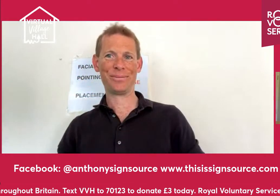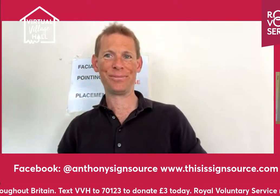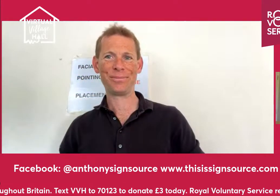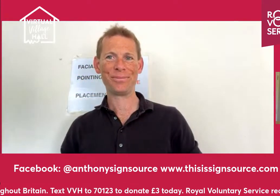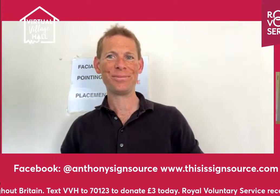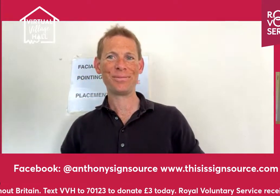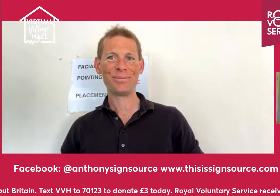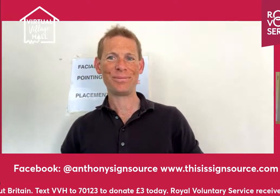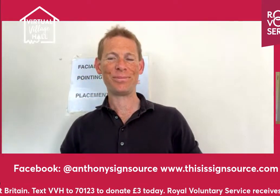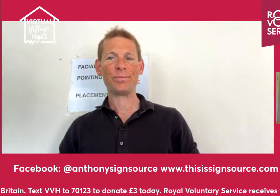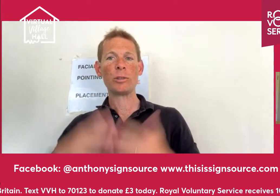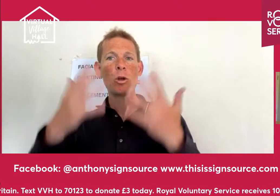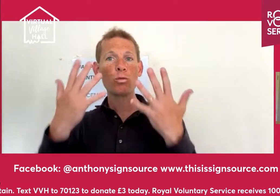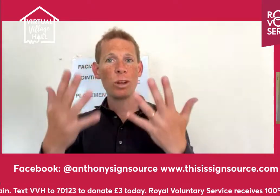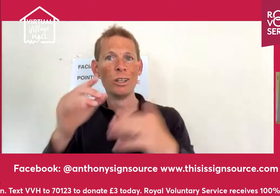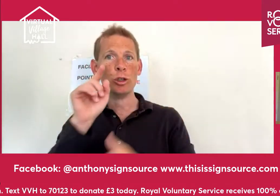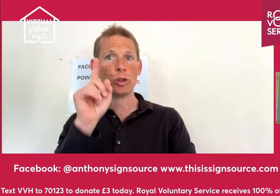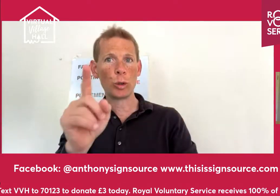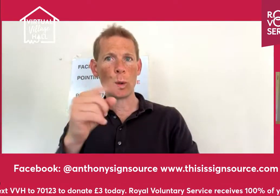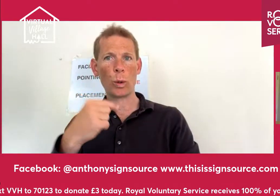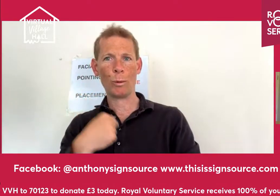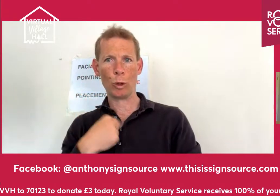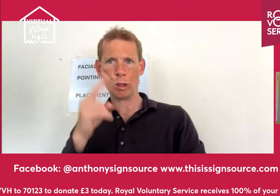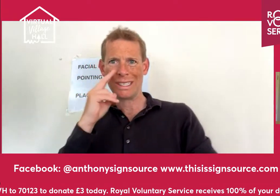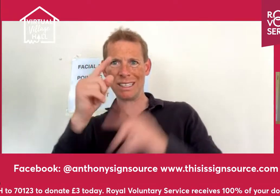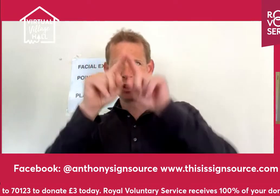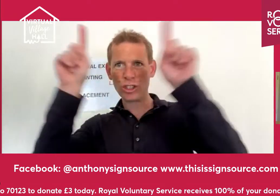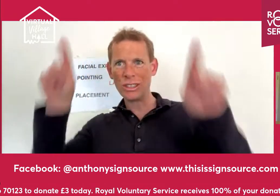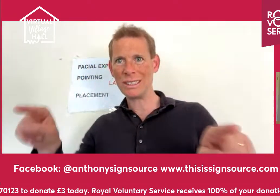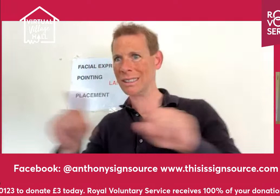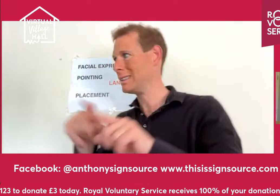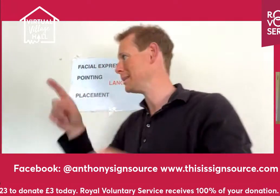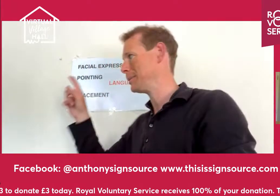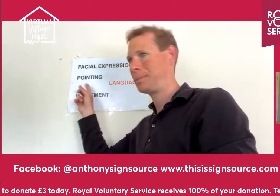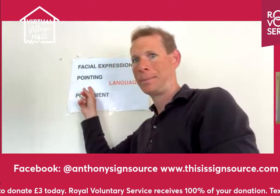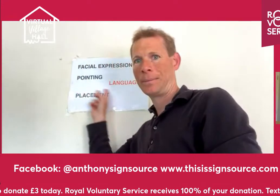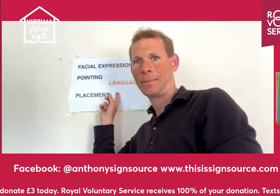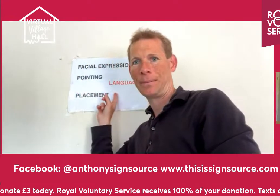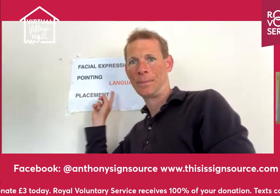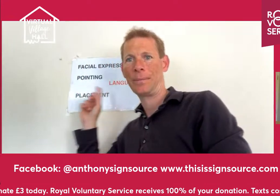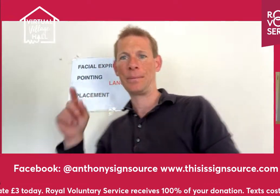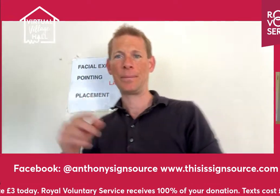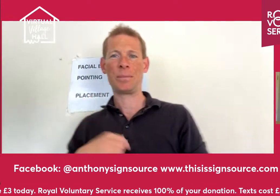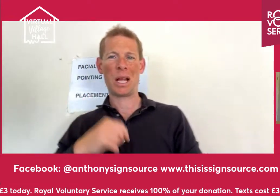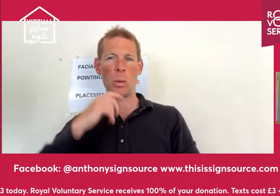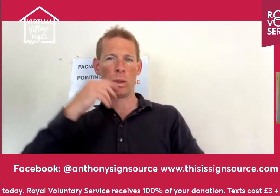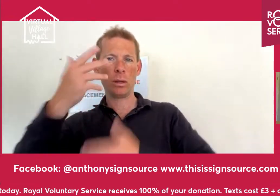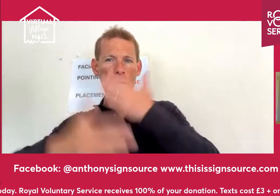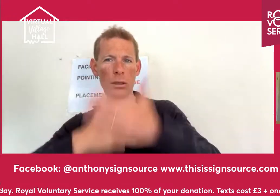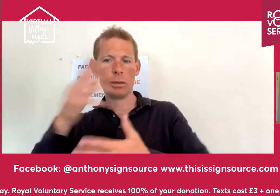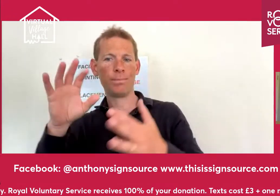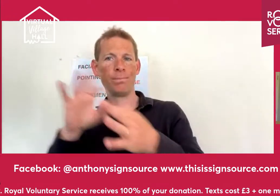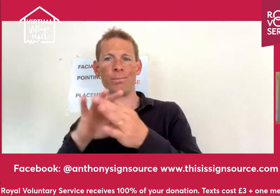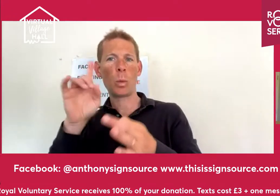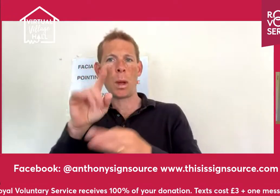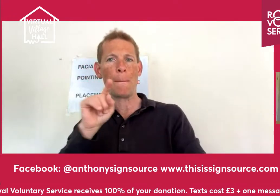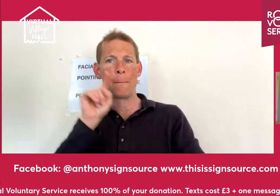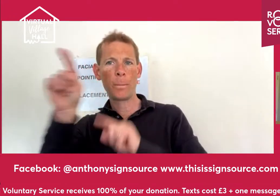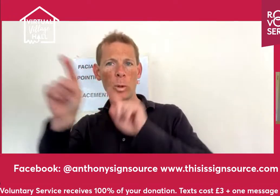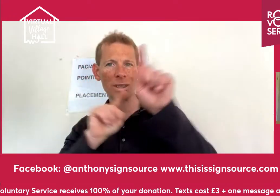It is just important that you can see me properly on your screen. So you'll see that I have a poster behind me, and